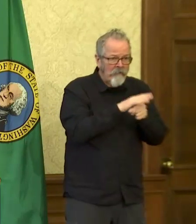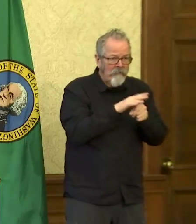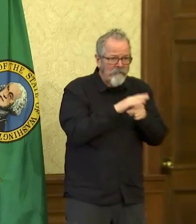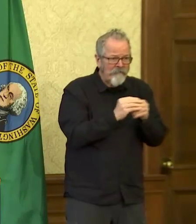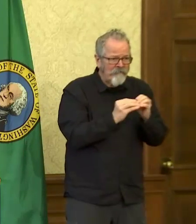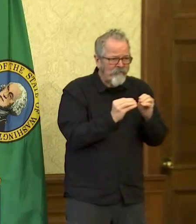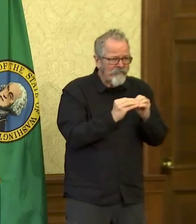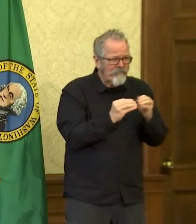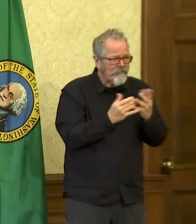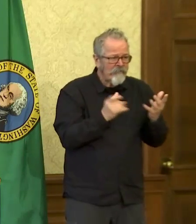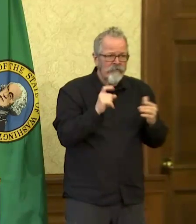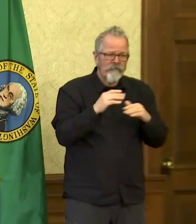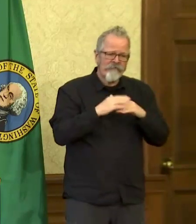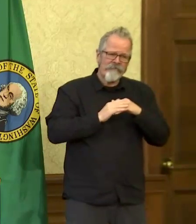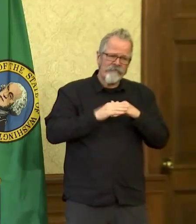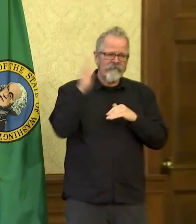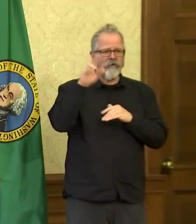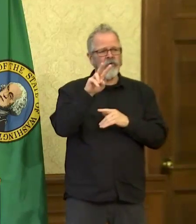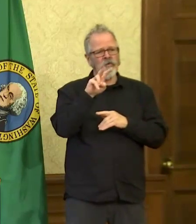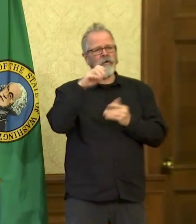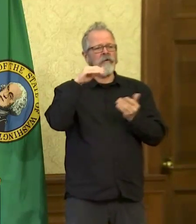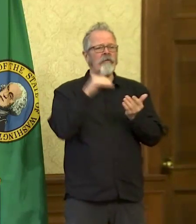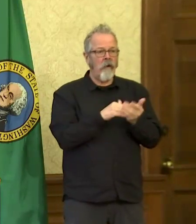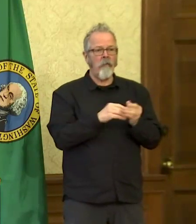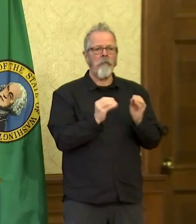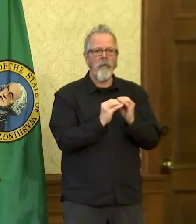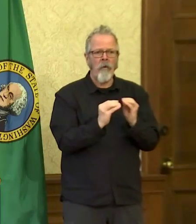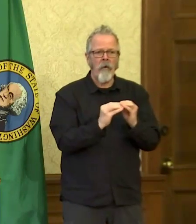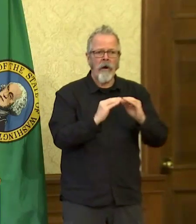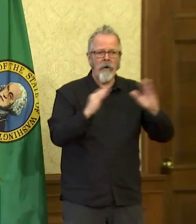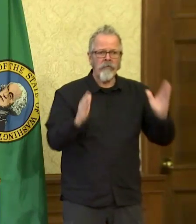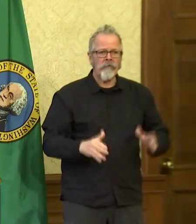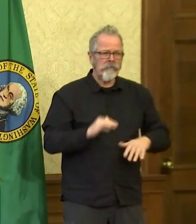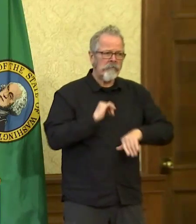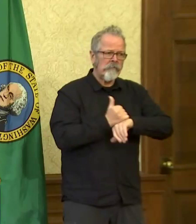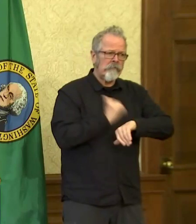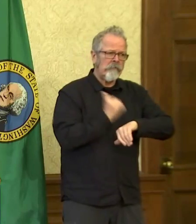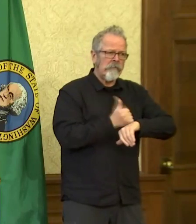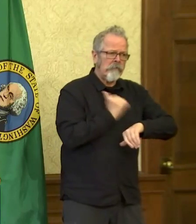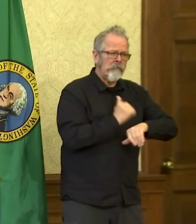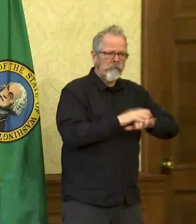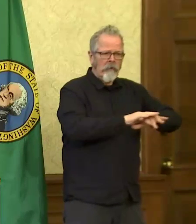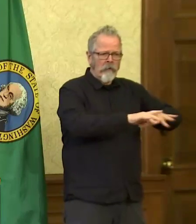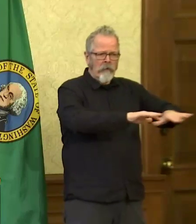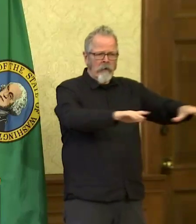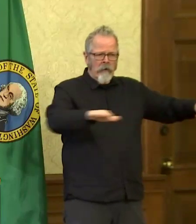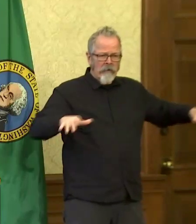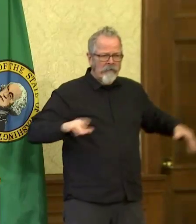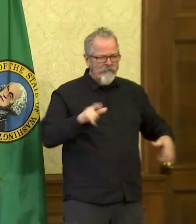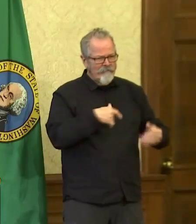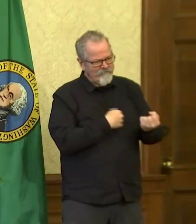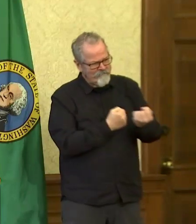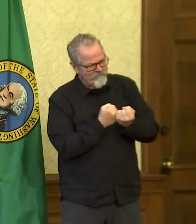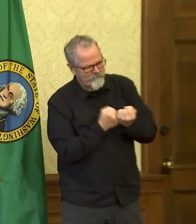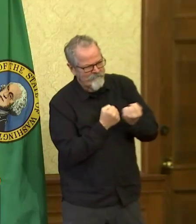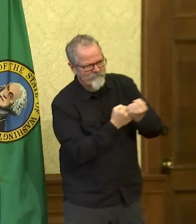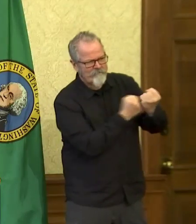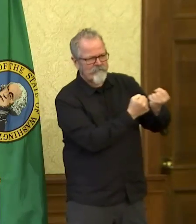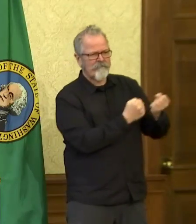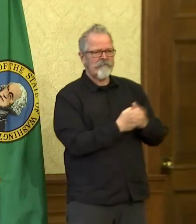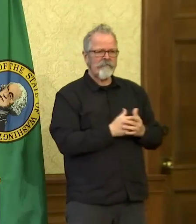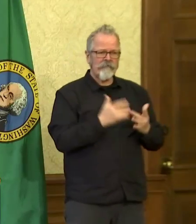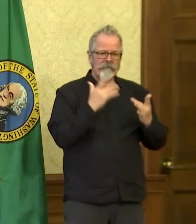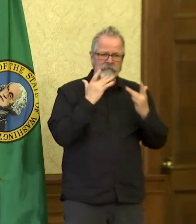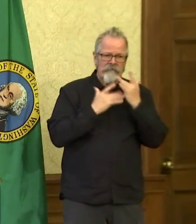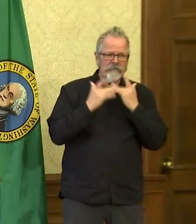shortfall contributes greatly to more and more working families that are being priced out of the opportunity for home ownership. So we as home builders